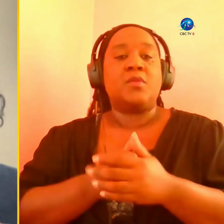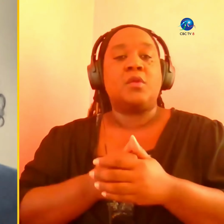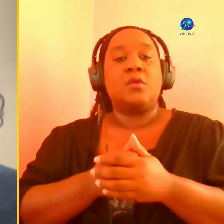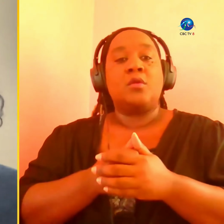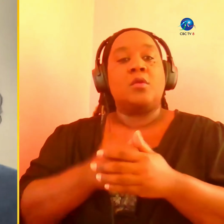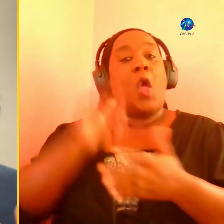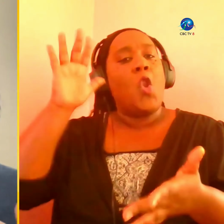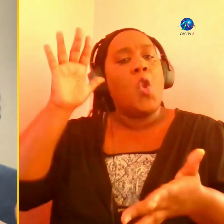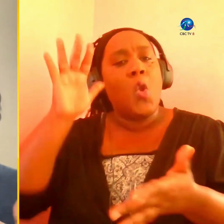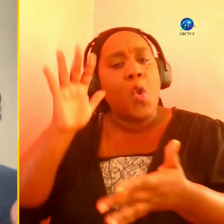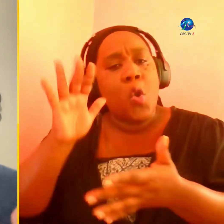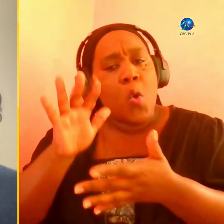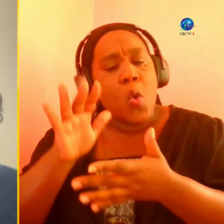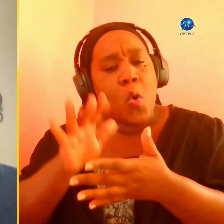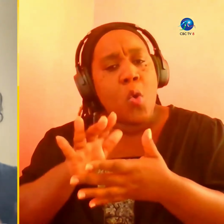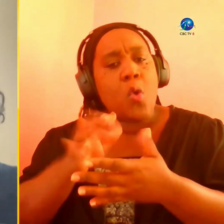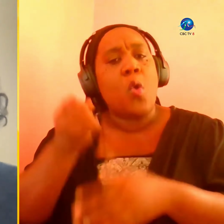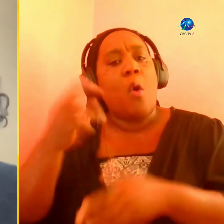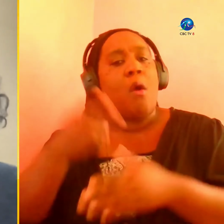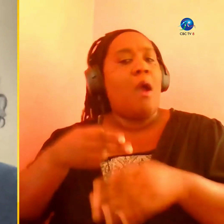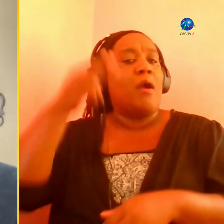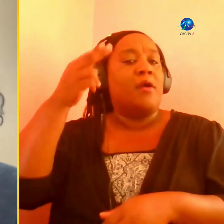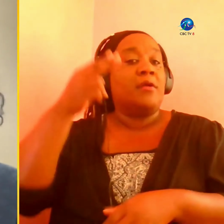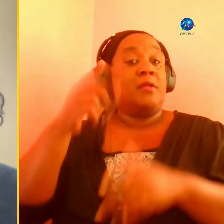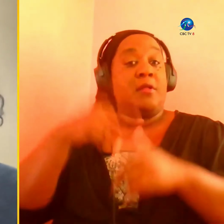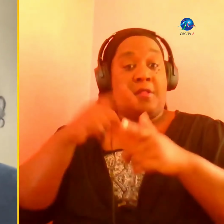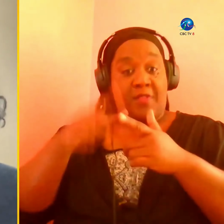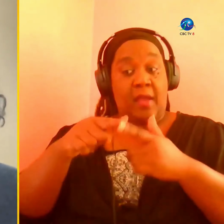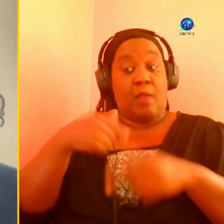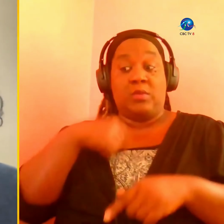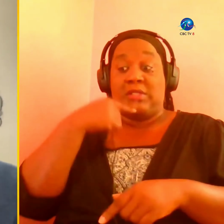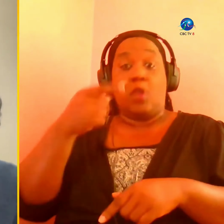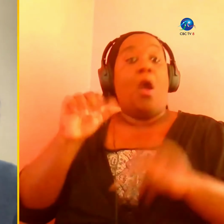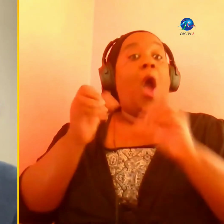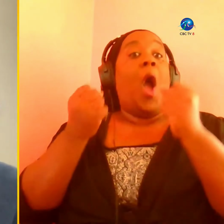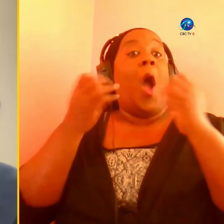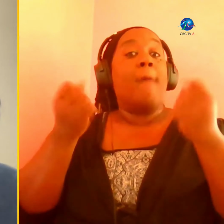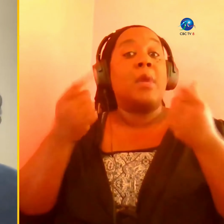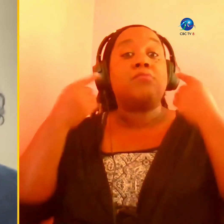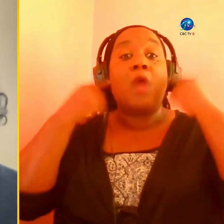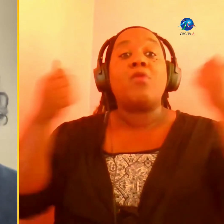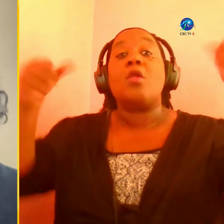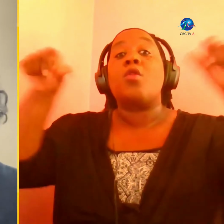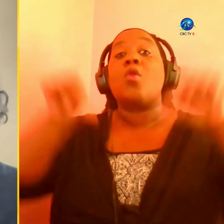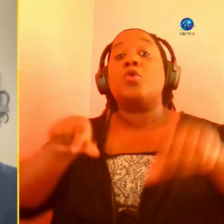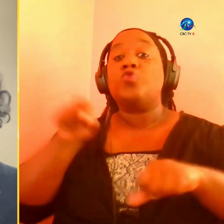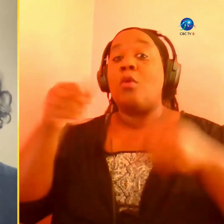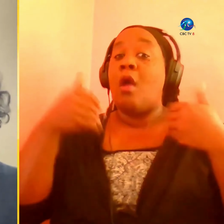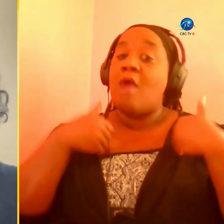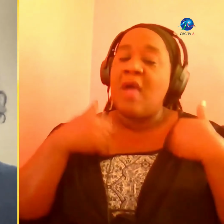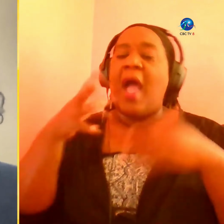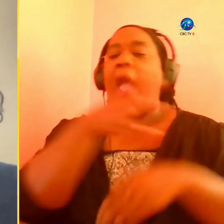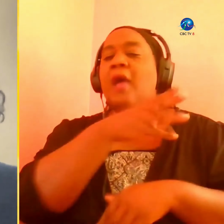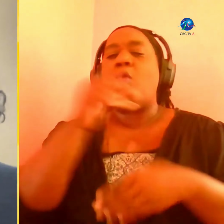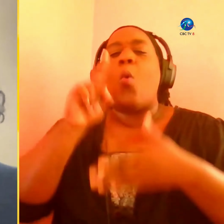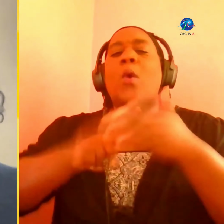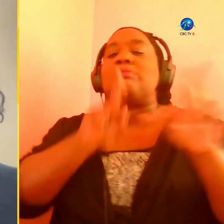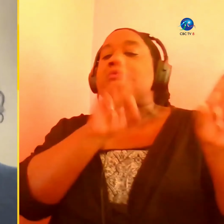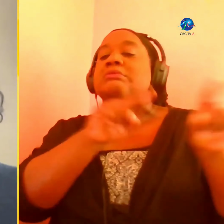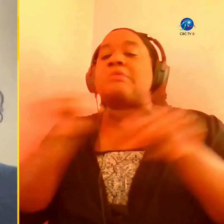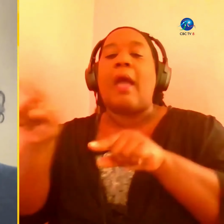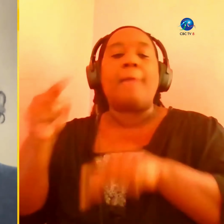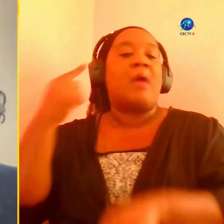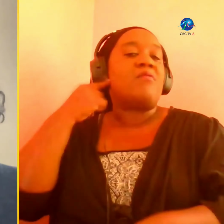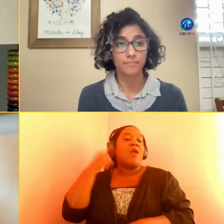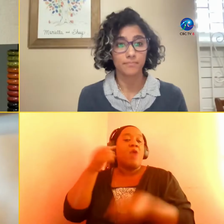frequencies. And then doing that, I can then let you know how much hearing loss and how, what type of hearing loss you have. Now this is open to